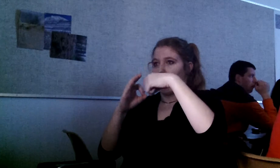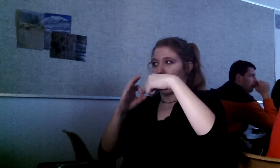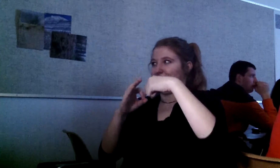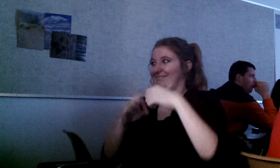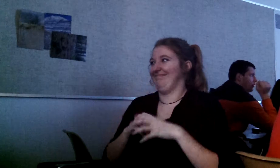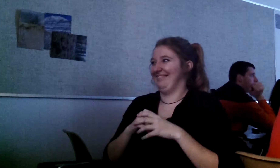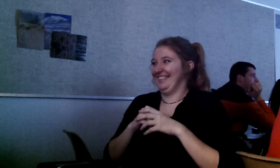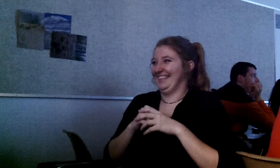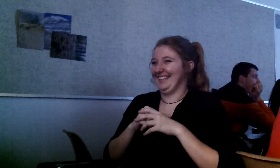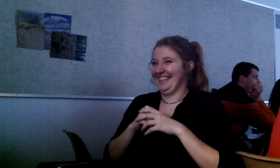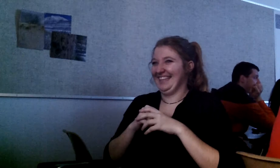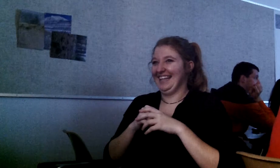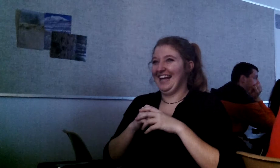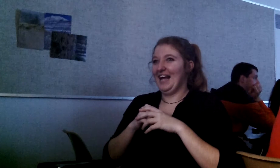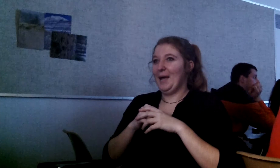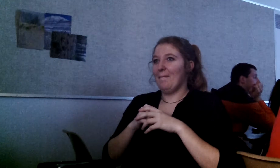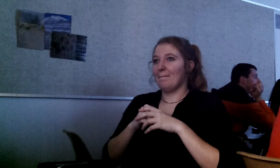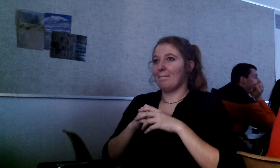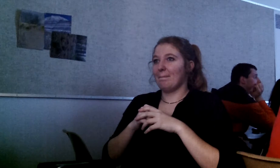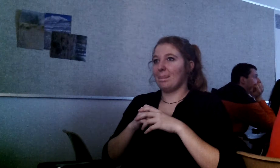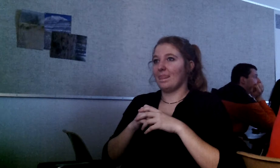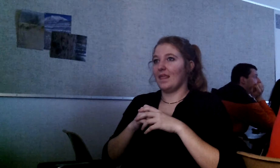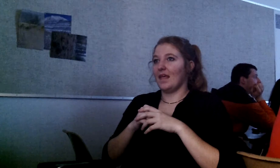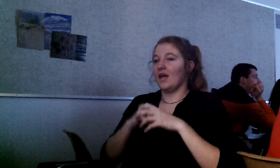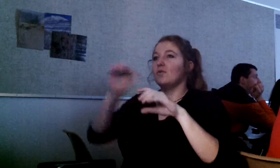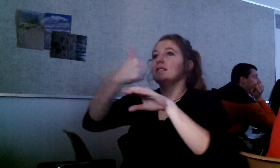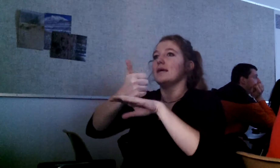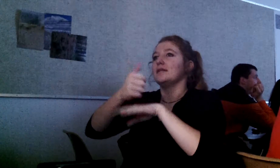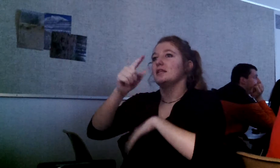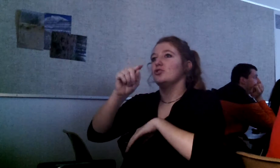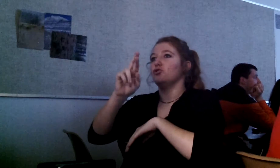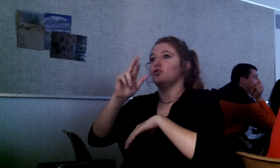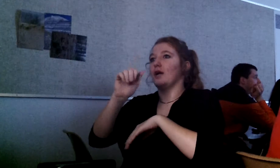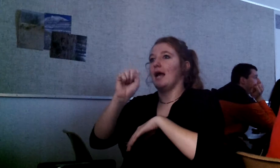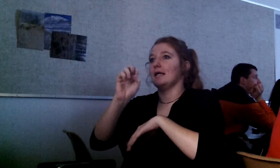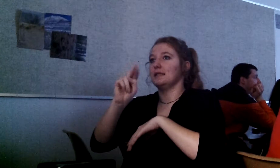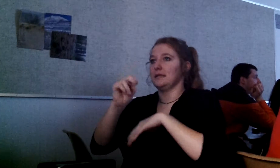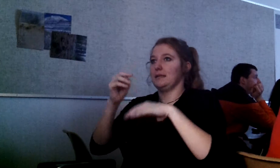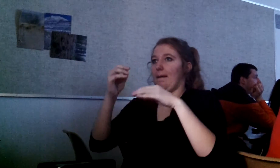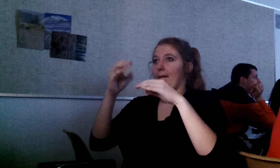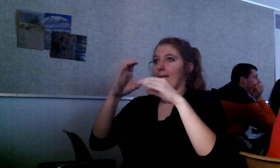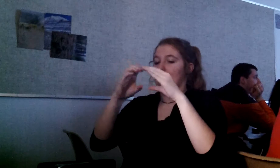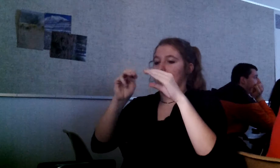The cadherin establishes itself as a transmembrane protein with distinct cytoplasmic and extracellular